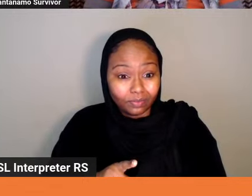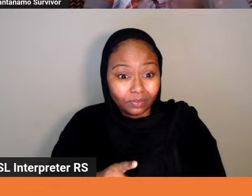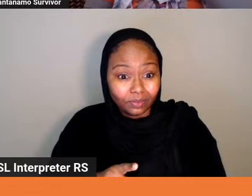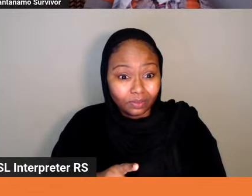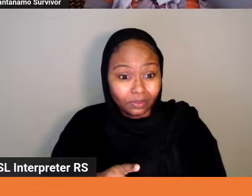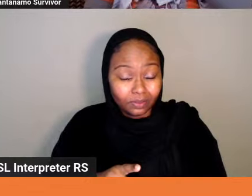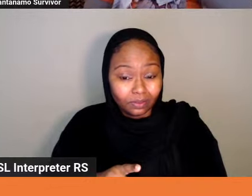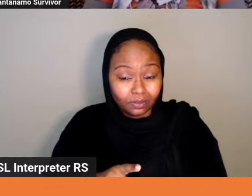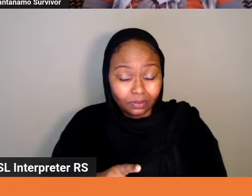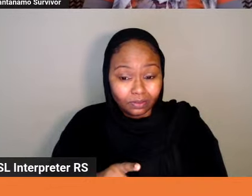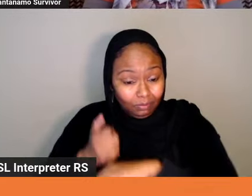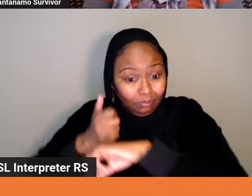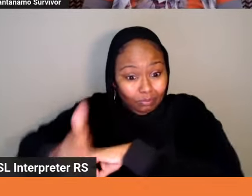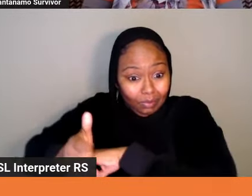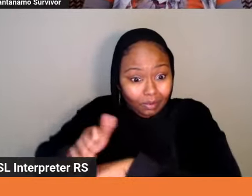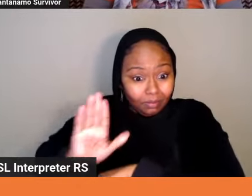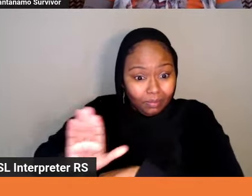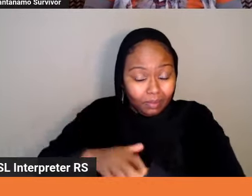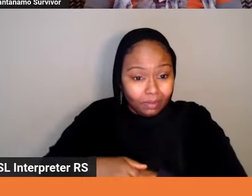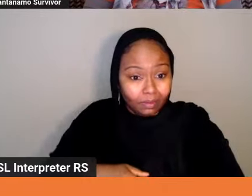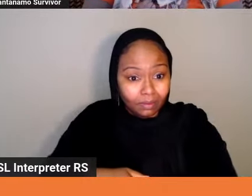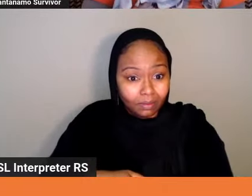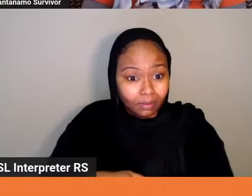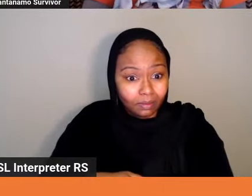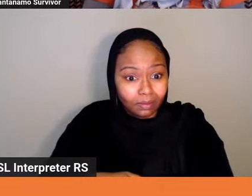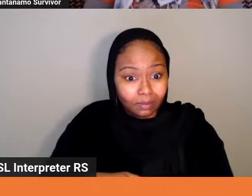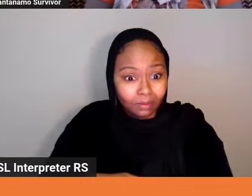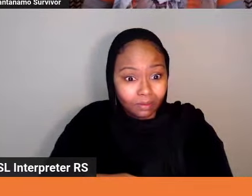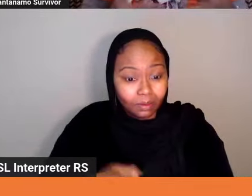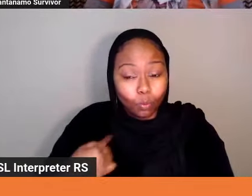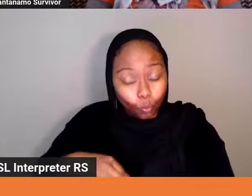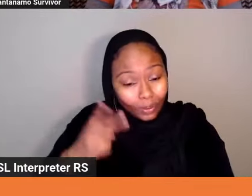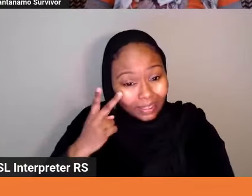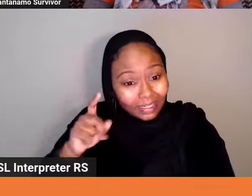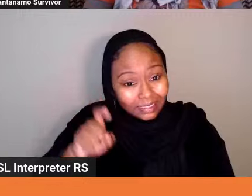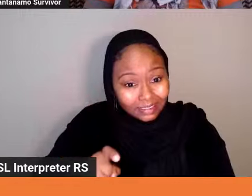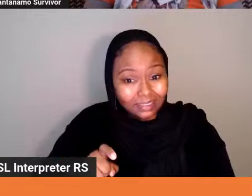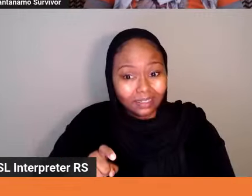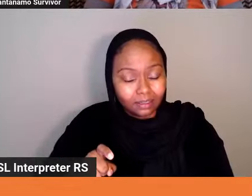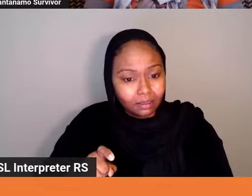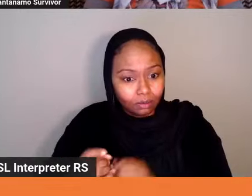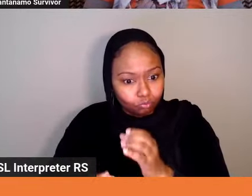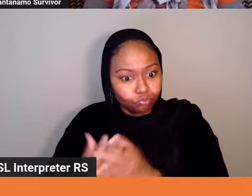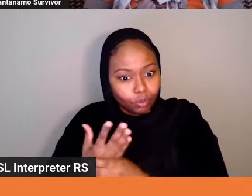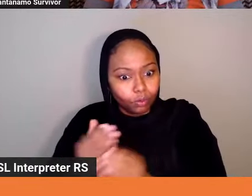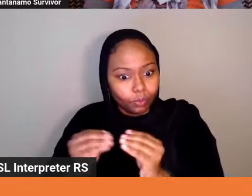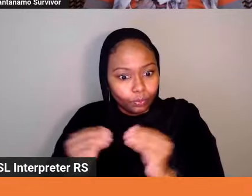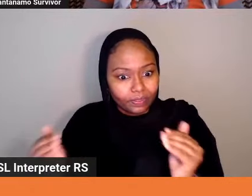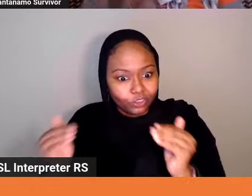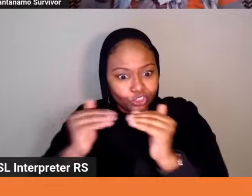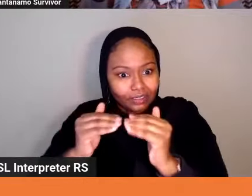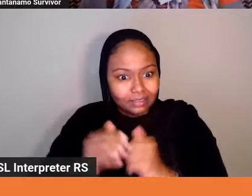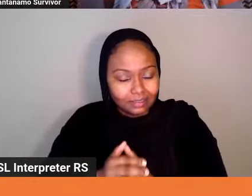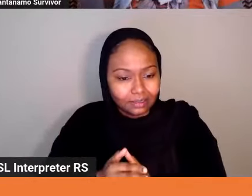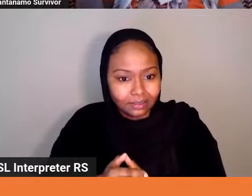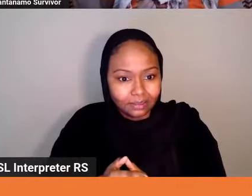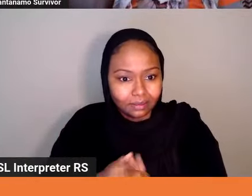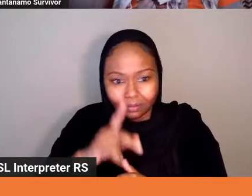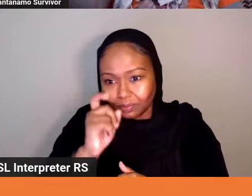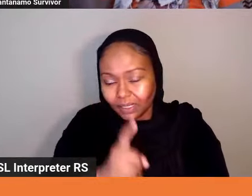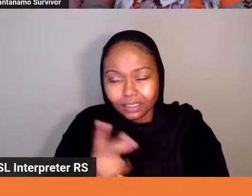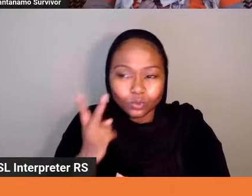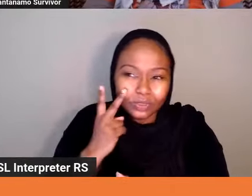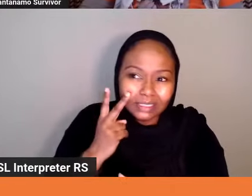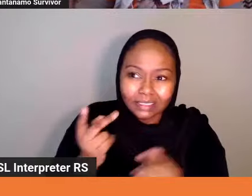and justice. So we need to see people brought before justice, first of all. Because when you see